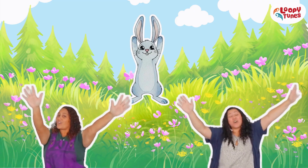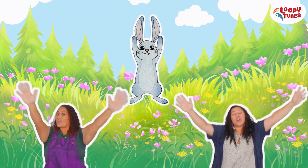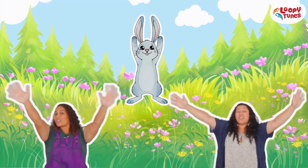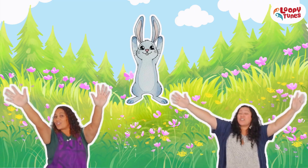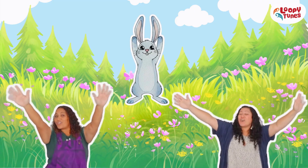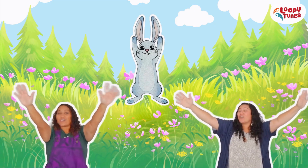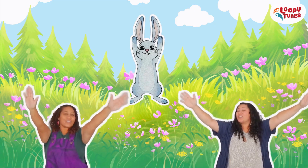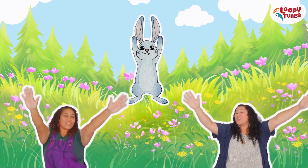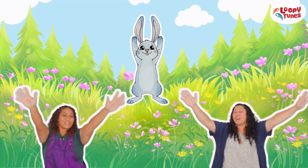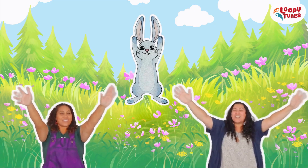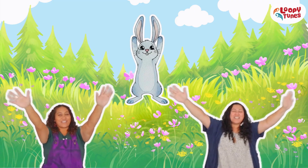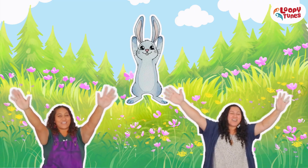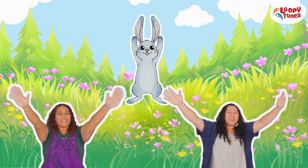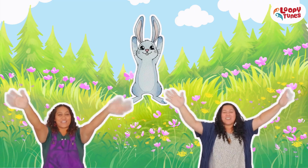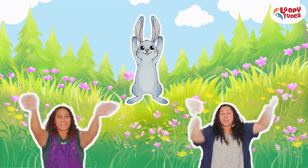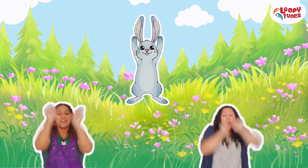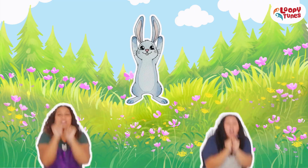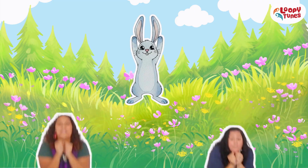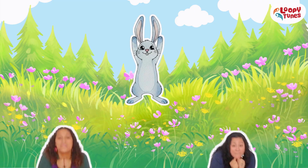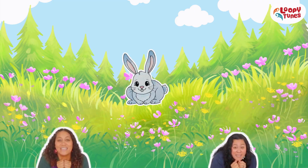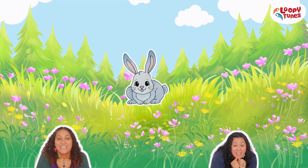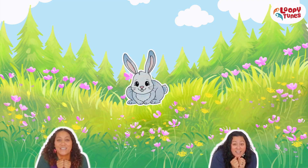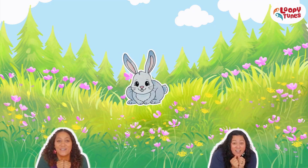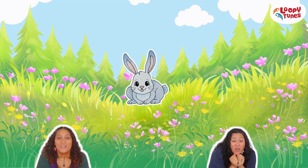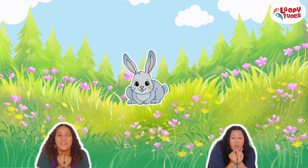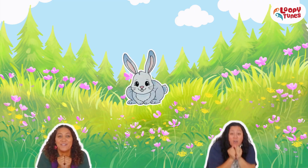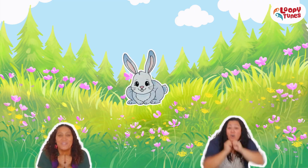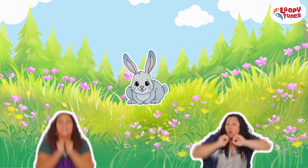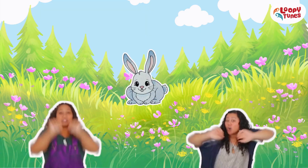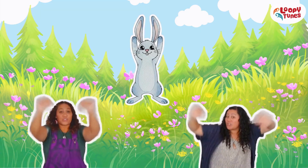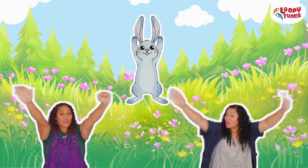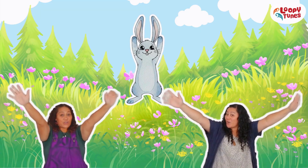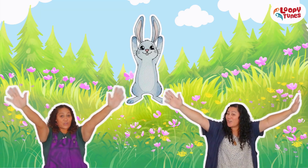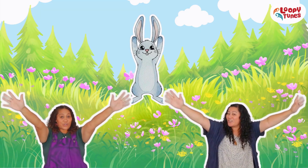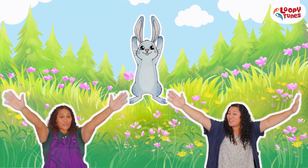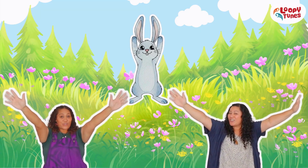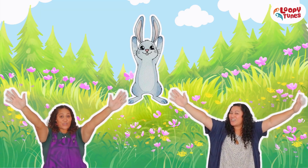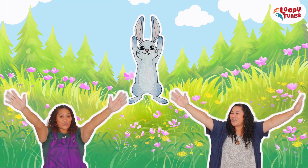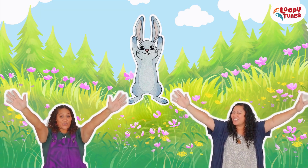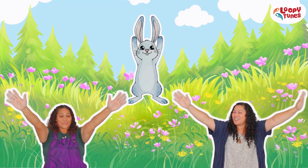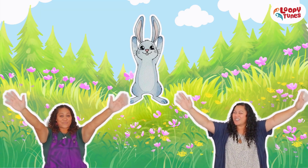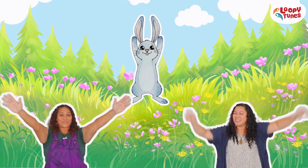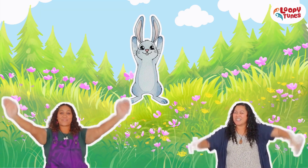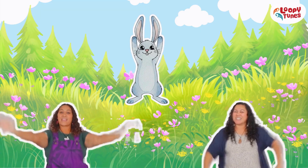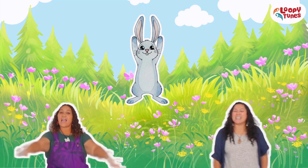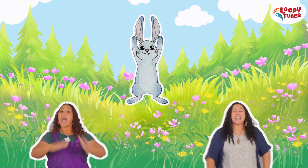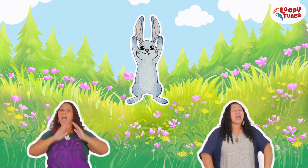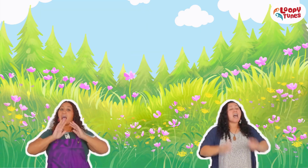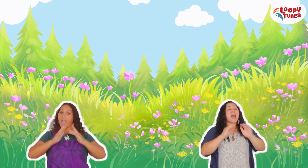Toro, toro, toro, toro, toro, toro, piko, toro.